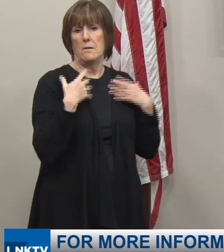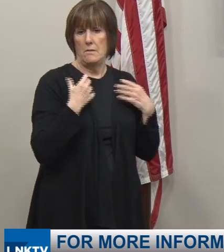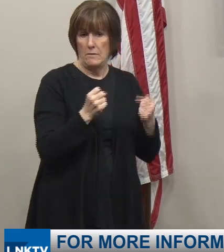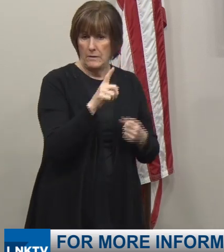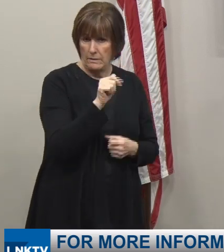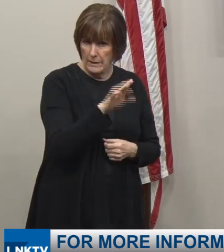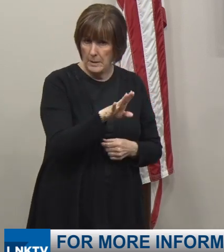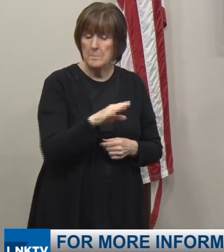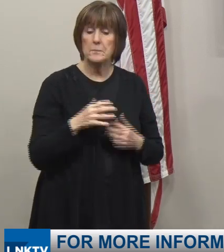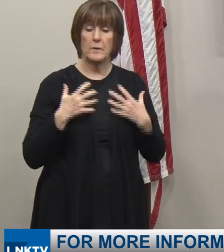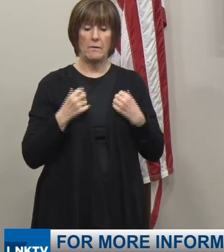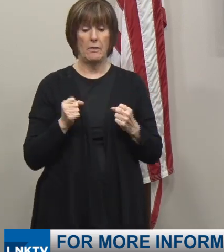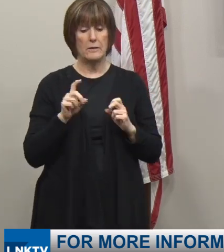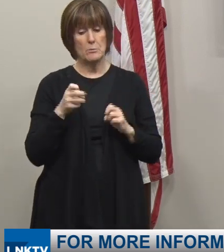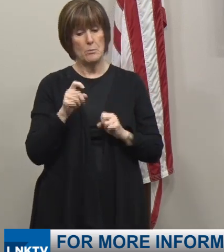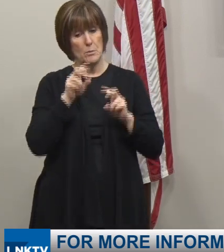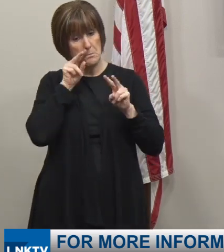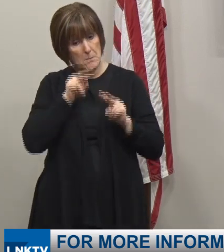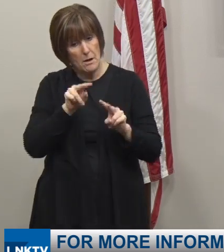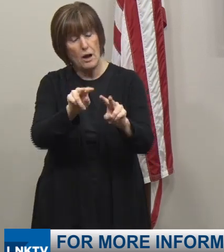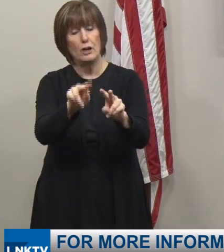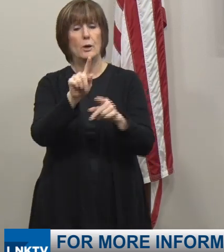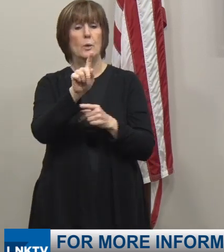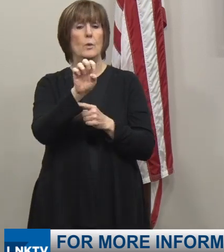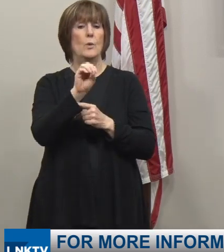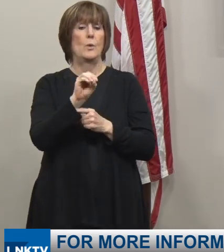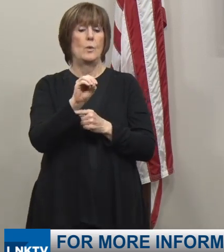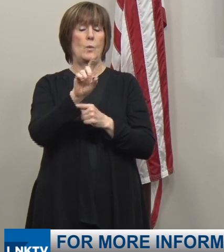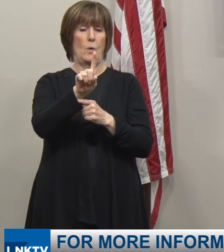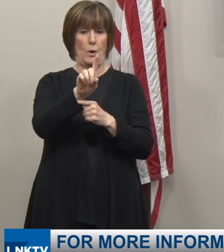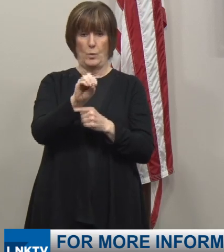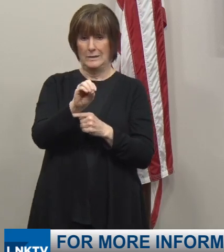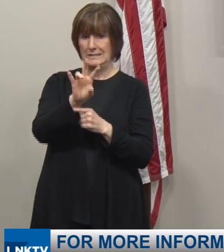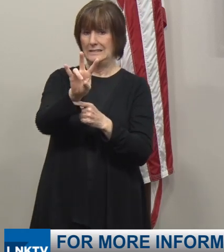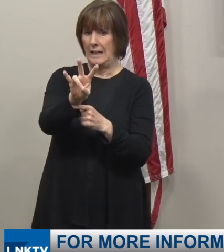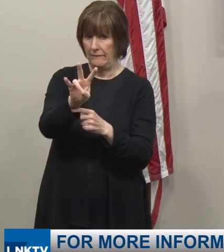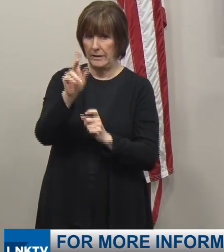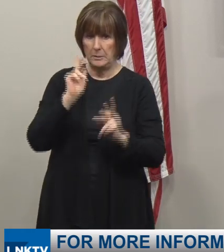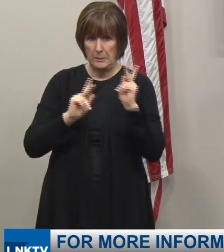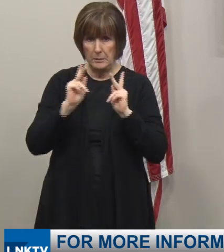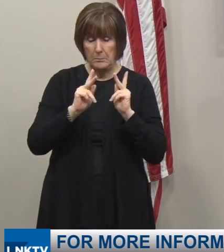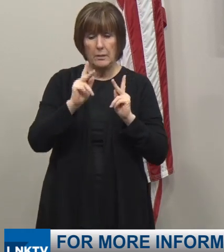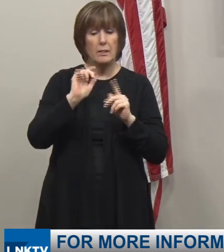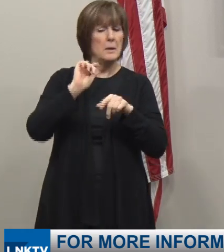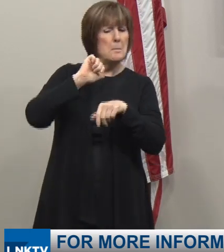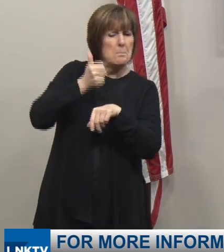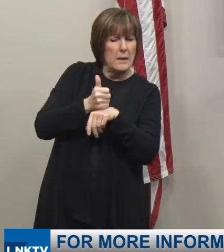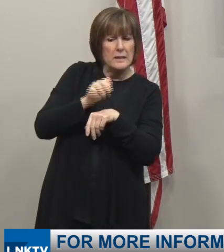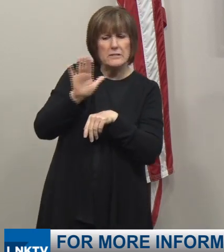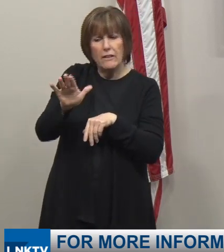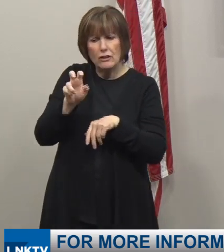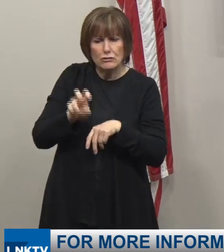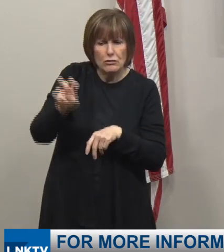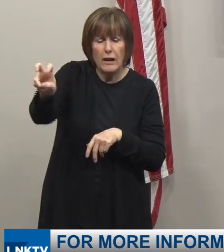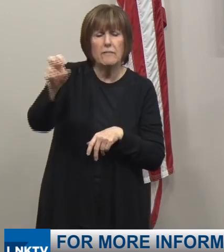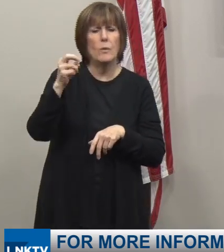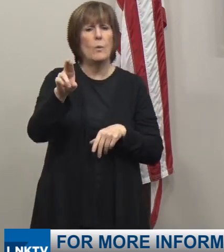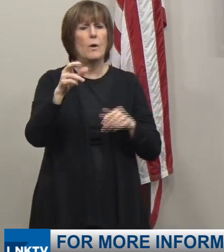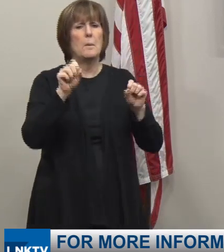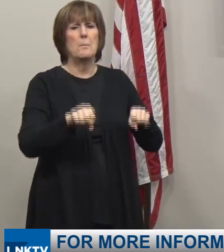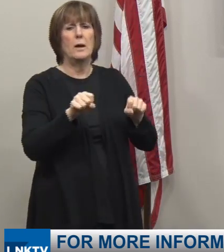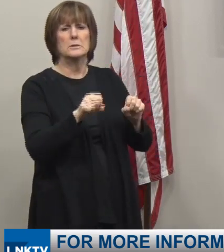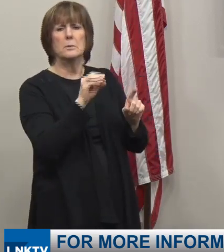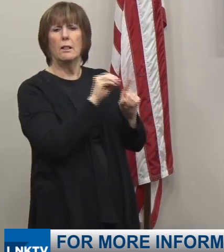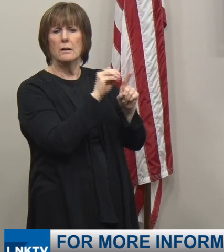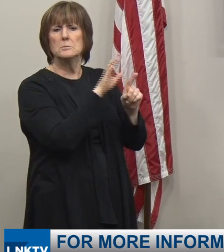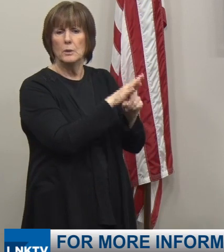health department is also monitoring 107 individuals due to travel history or exposure.